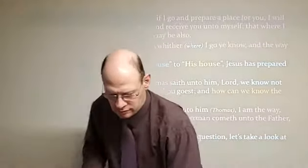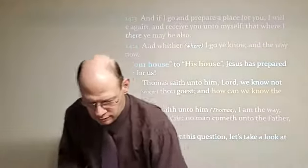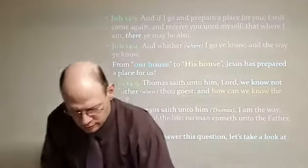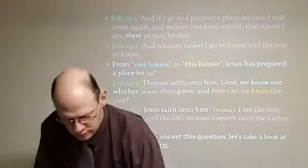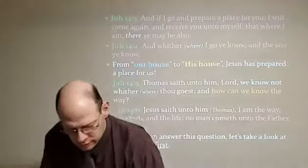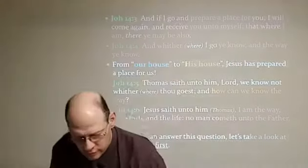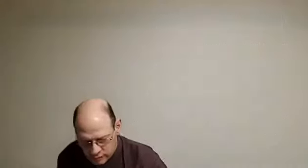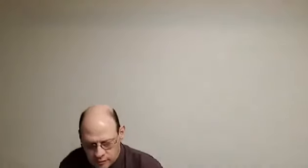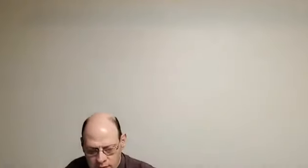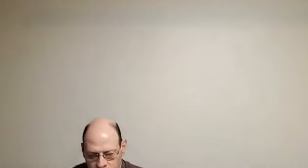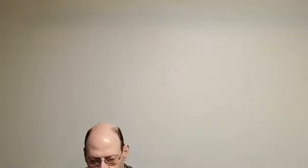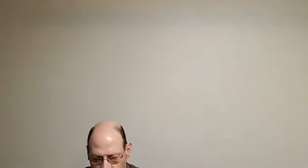give me a moment I'm gonna look it up